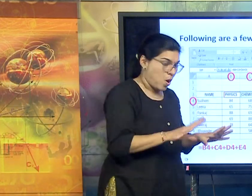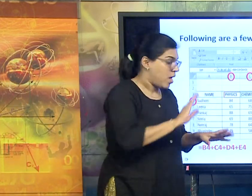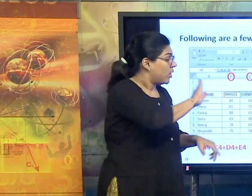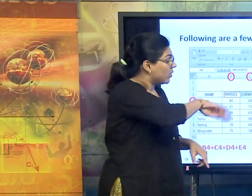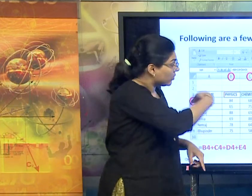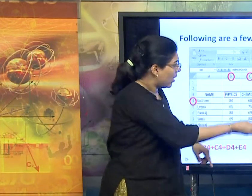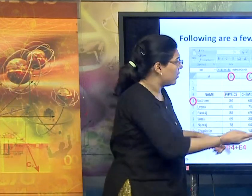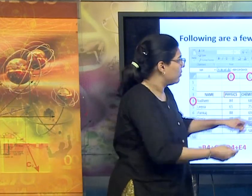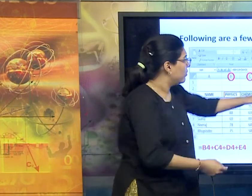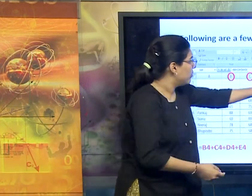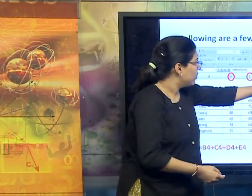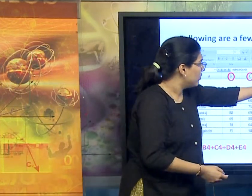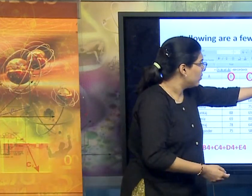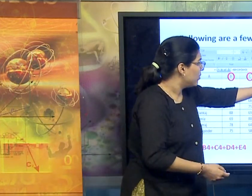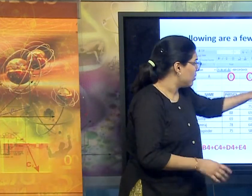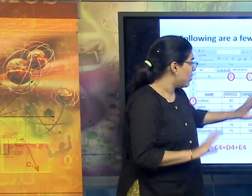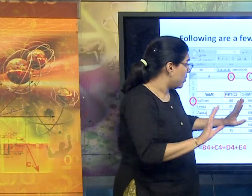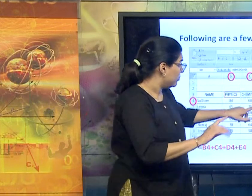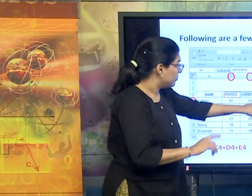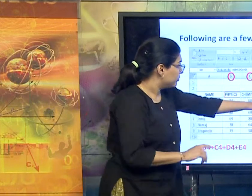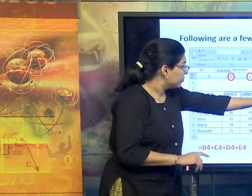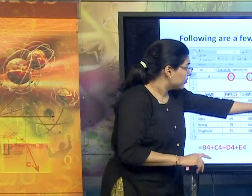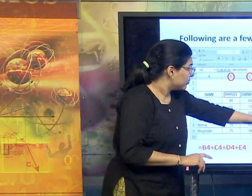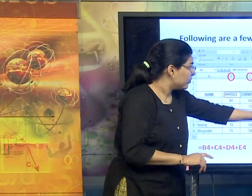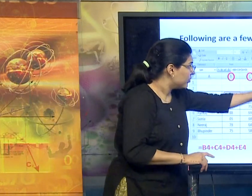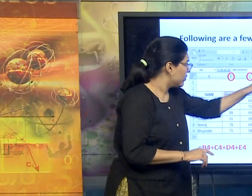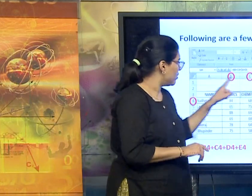mark. That would be in the bracket form.